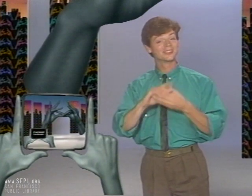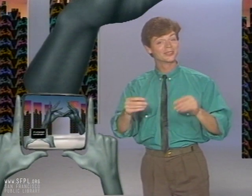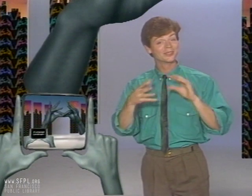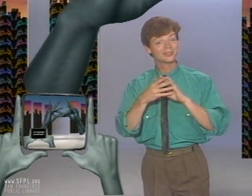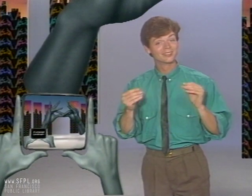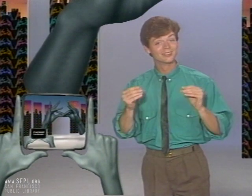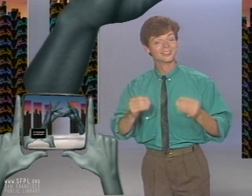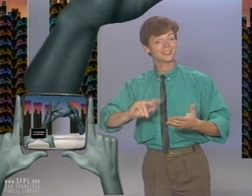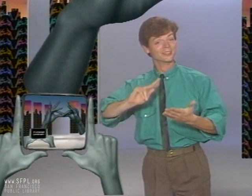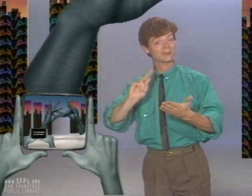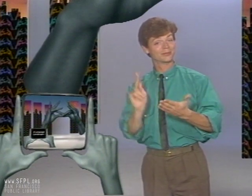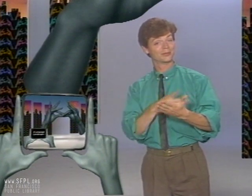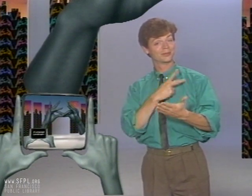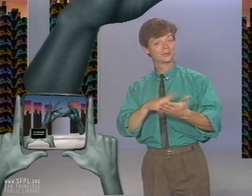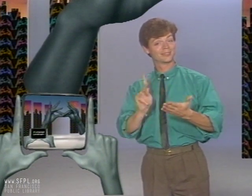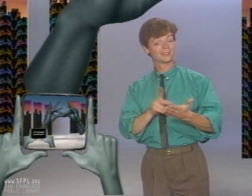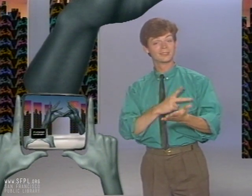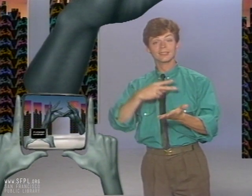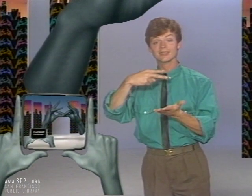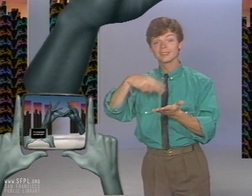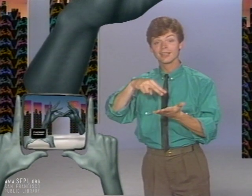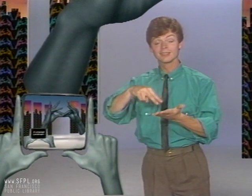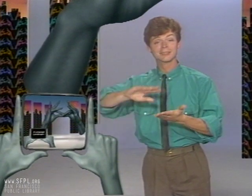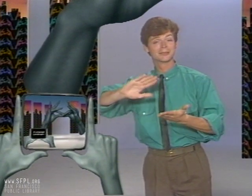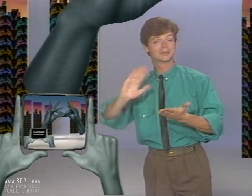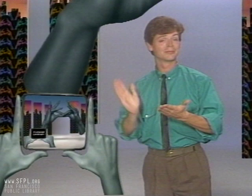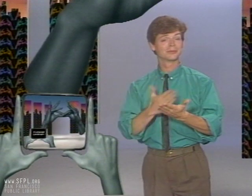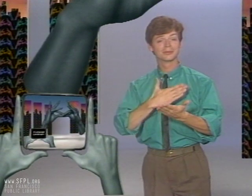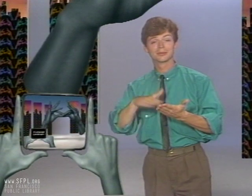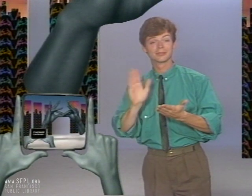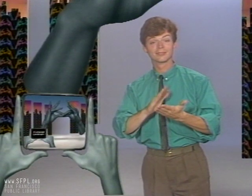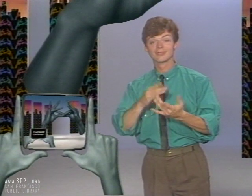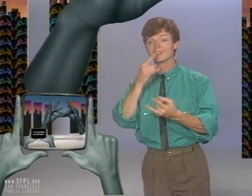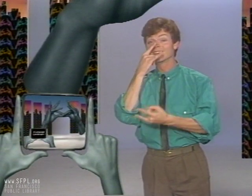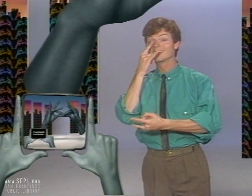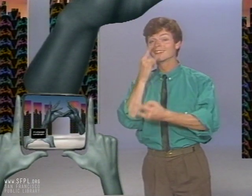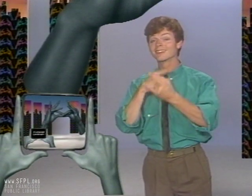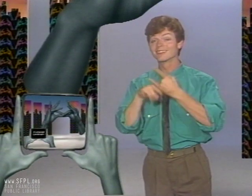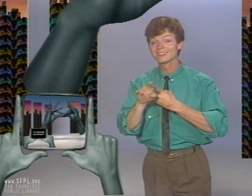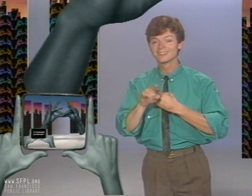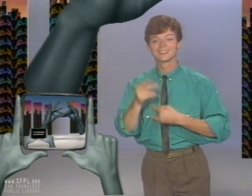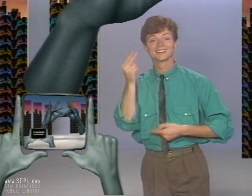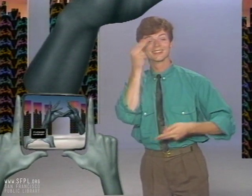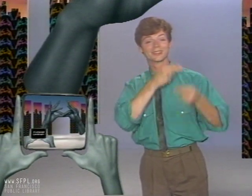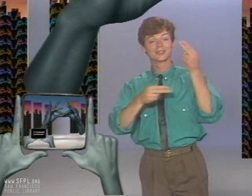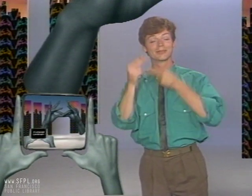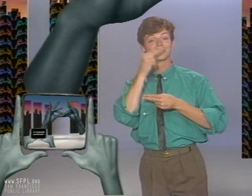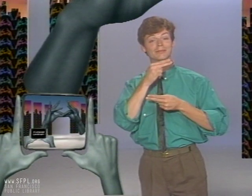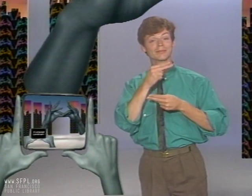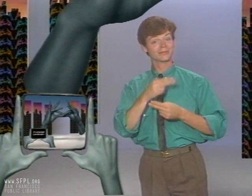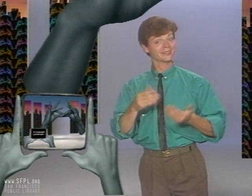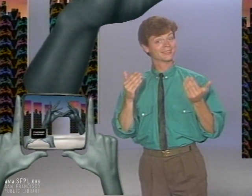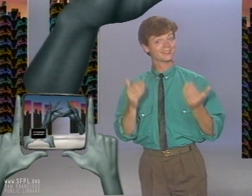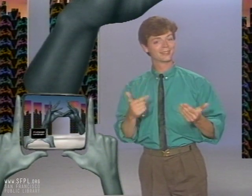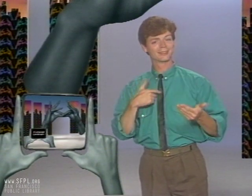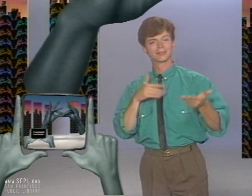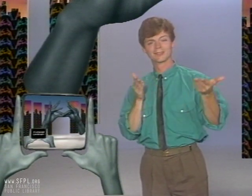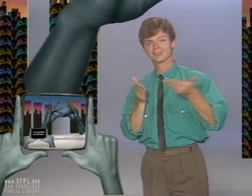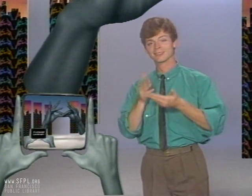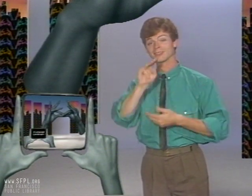of ASL, creating a new kind of theater, ASL theater. You will see some of the forerunners of these developments who